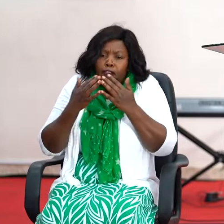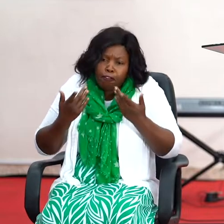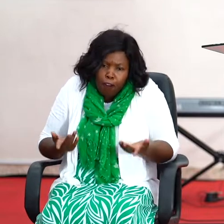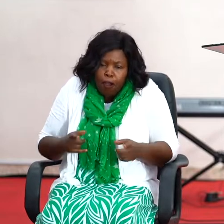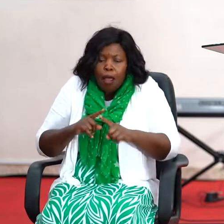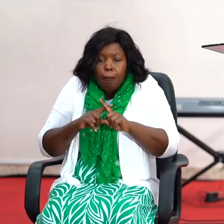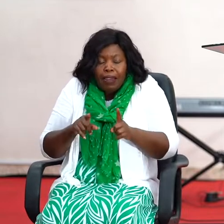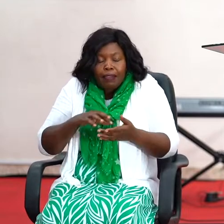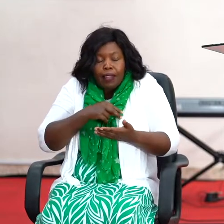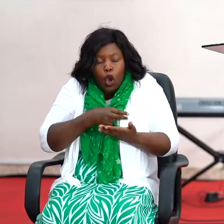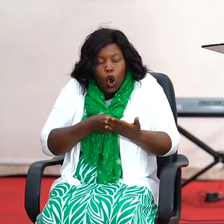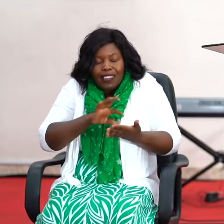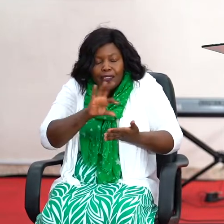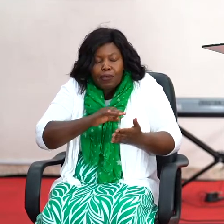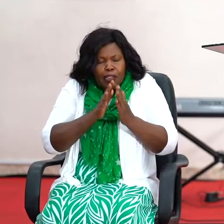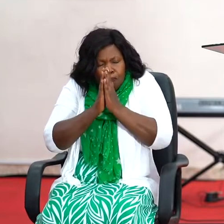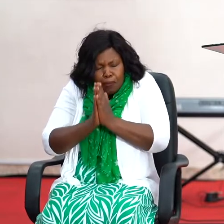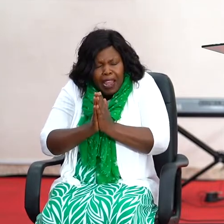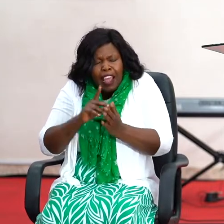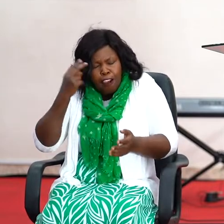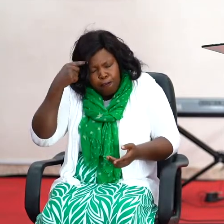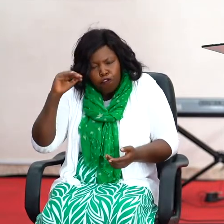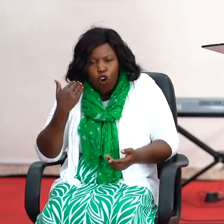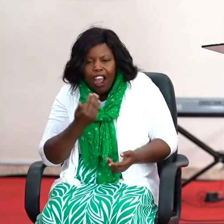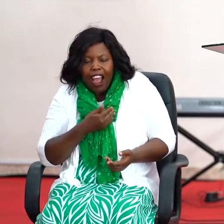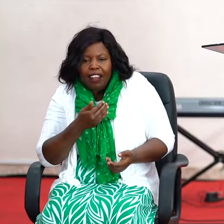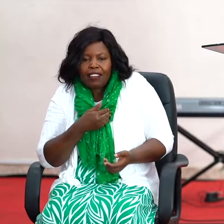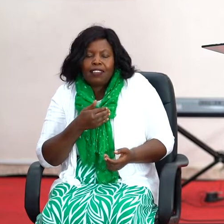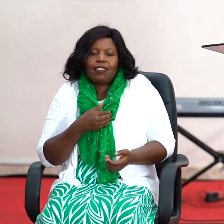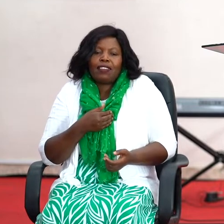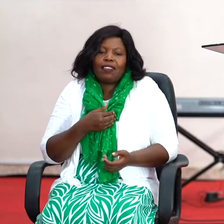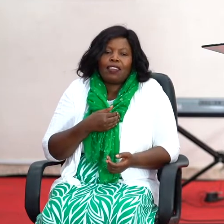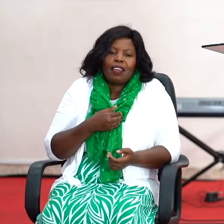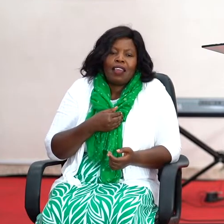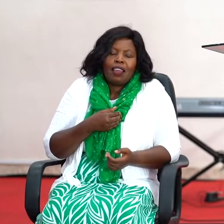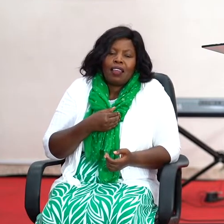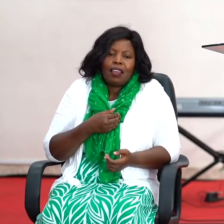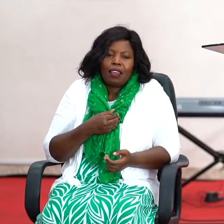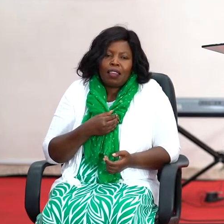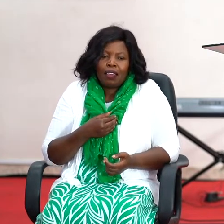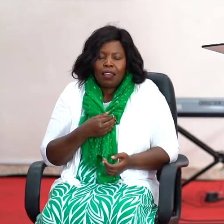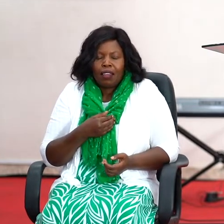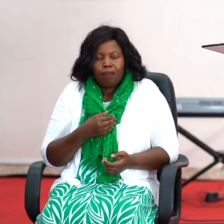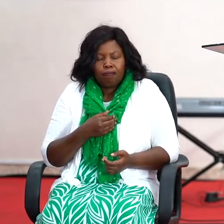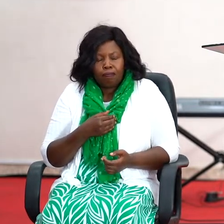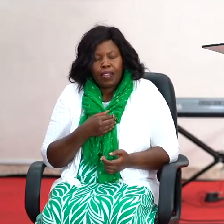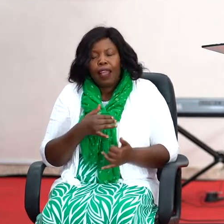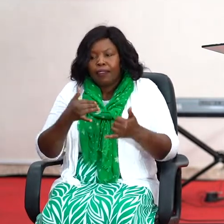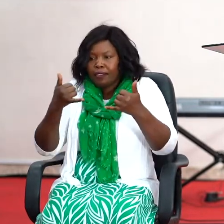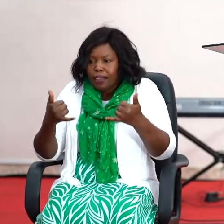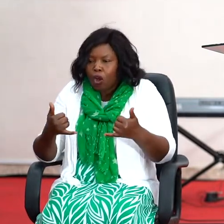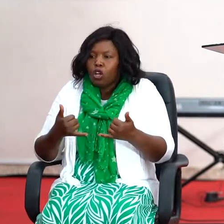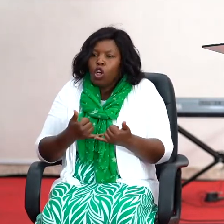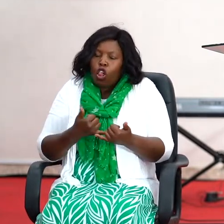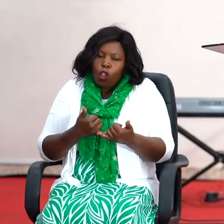himself intercedes for us with groans that words cannot express. And so the Spirit